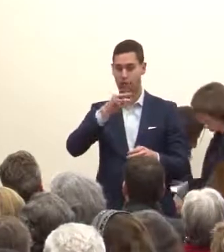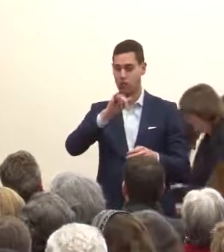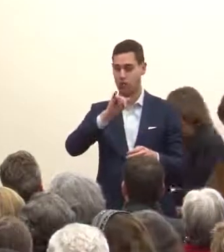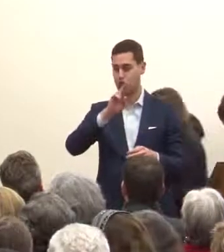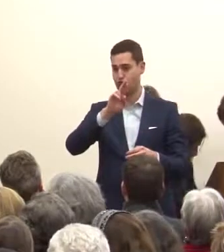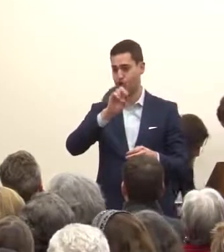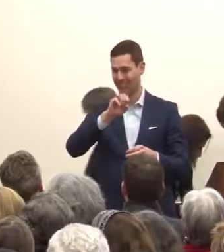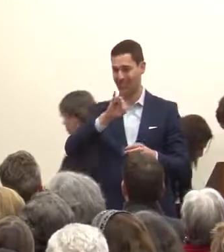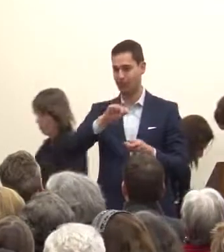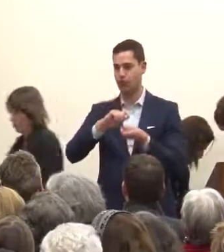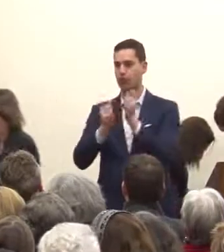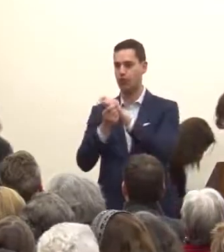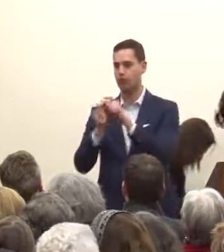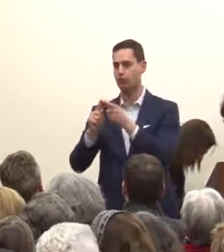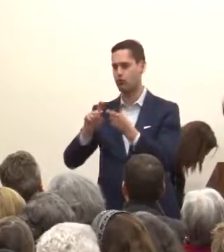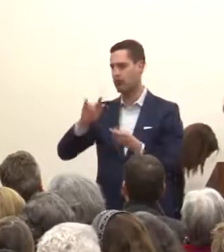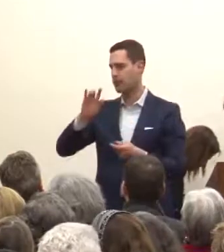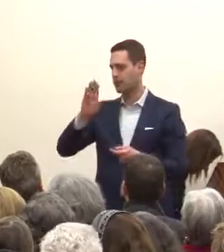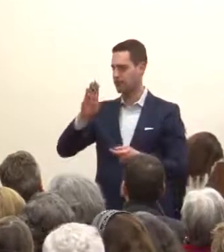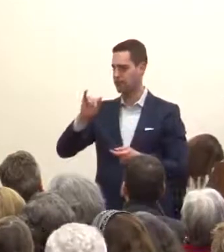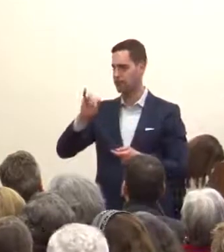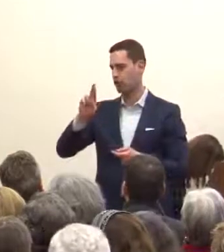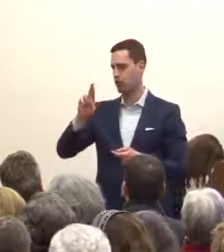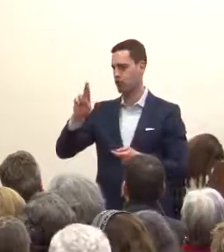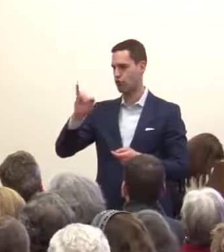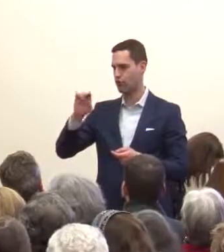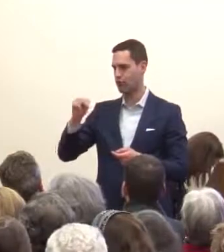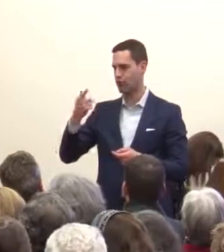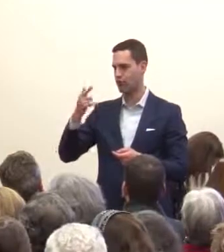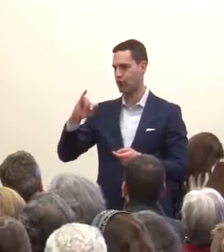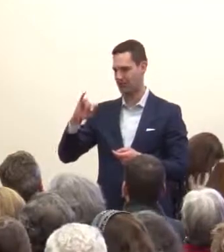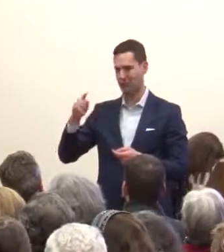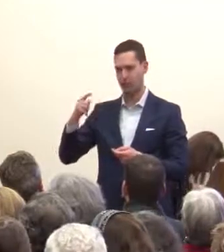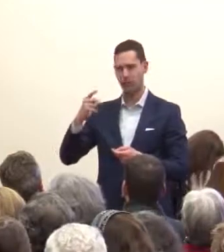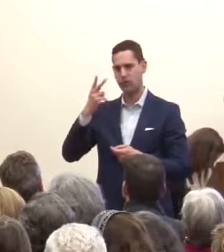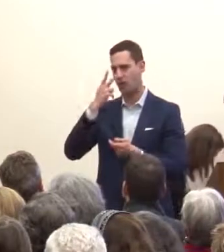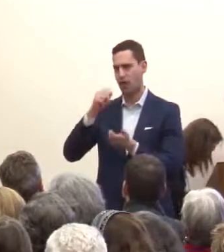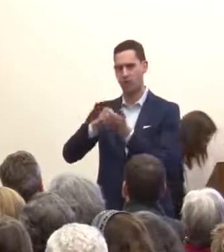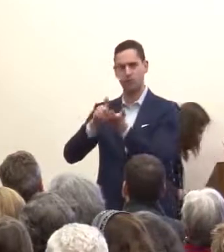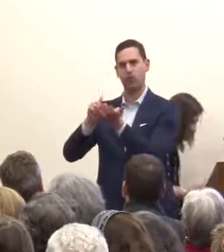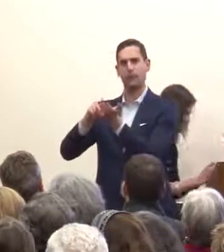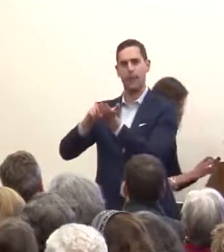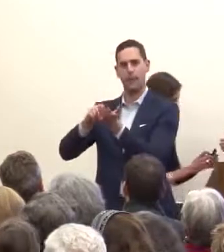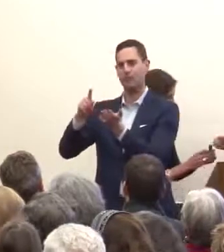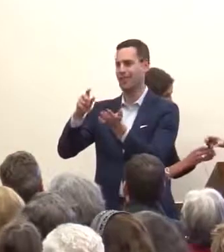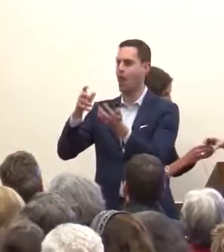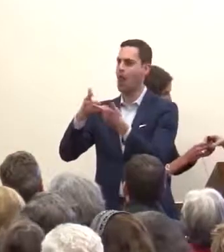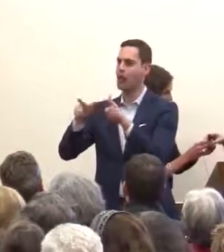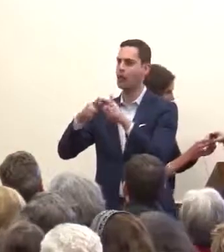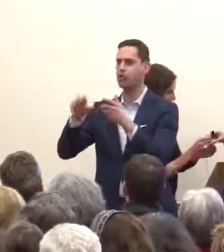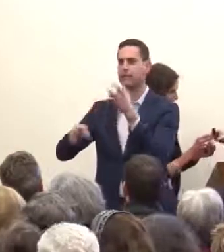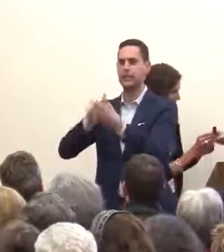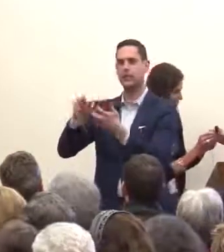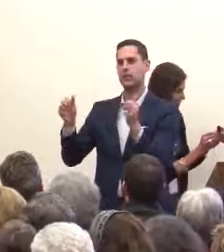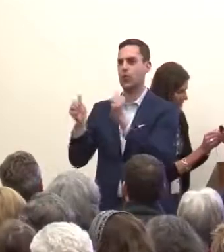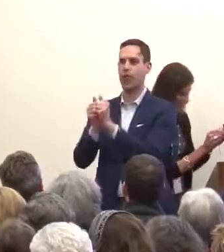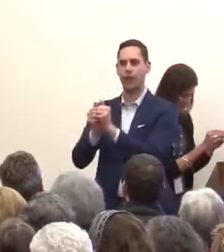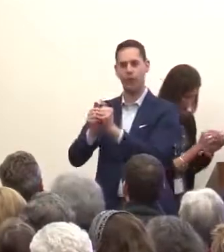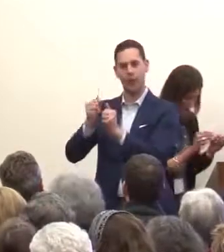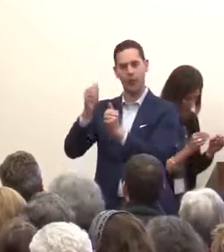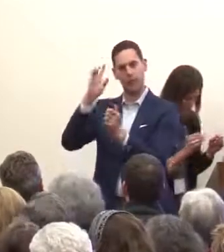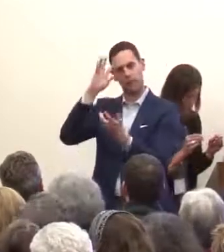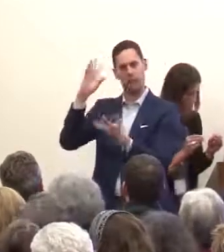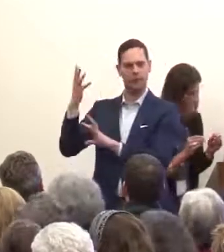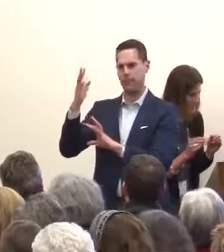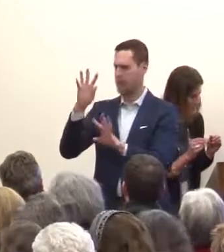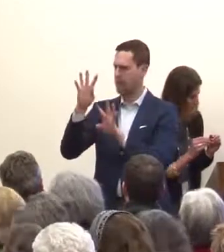where the typical headline was, "Languages Mixing Together Baffles Scientists." That's why we're doing